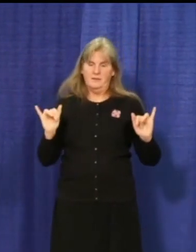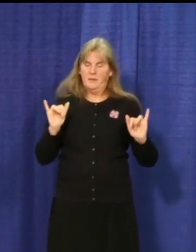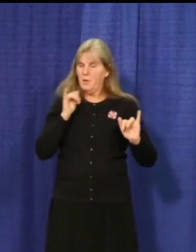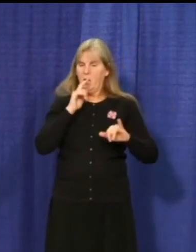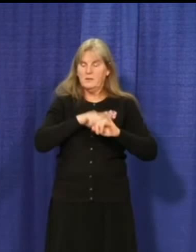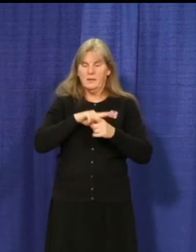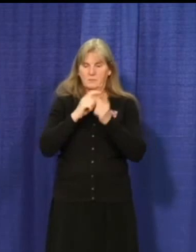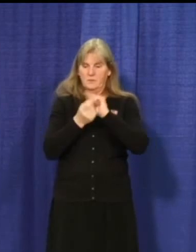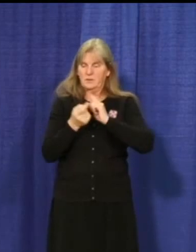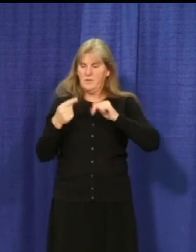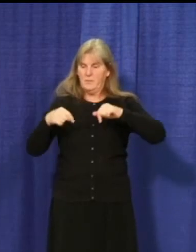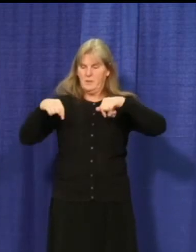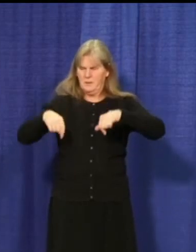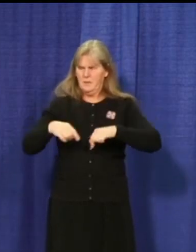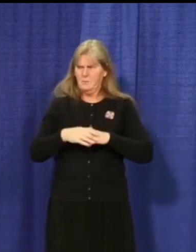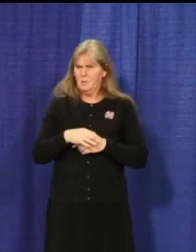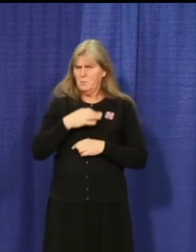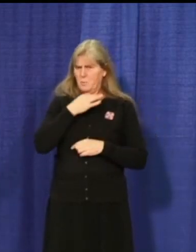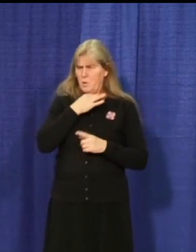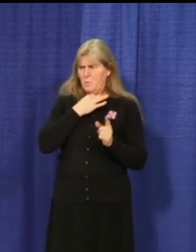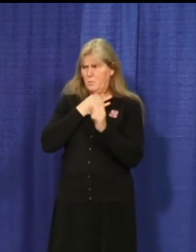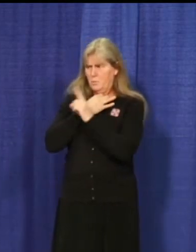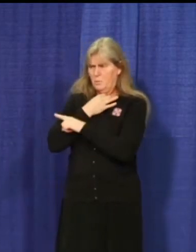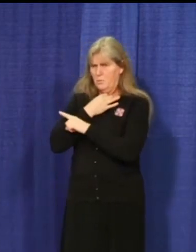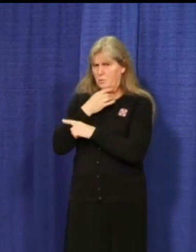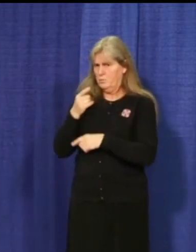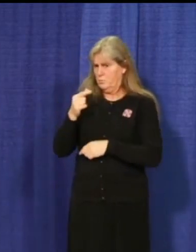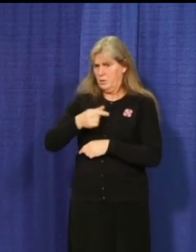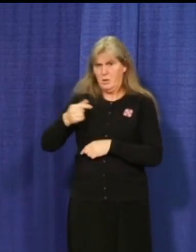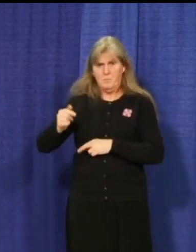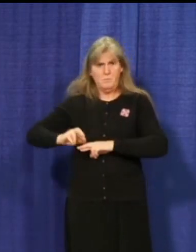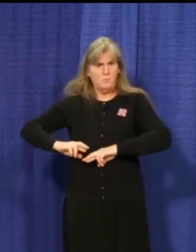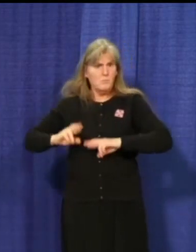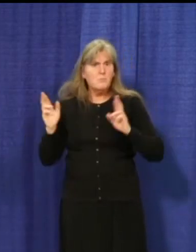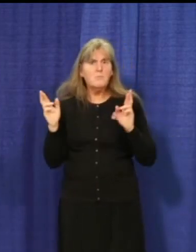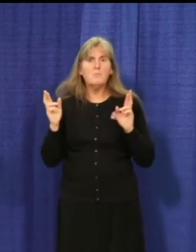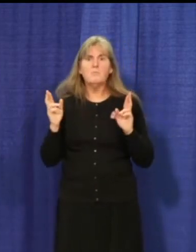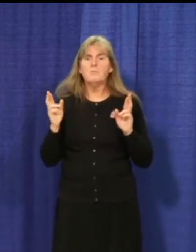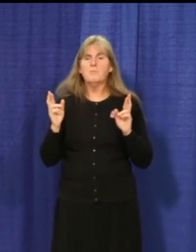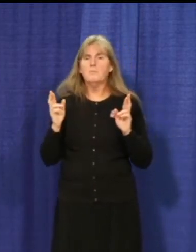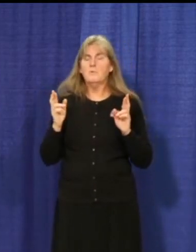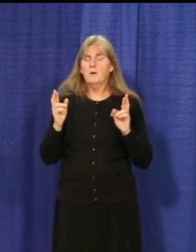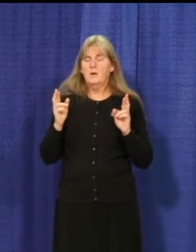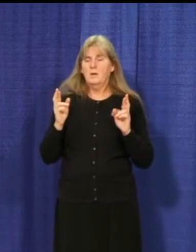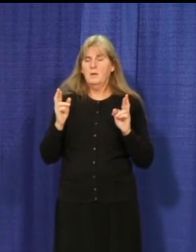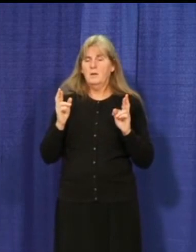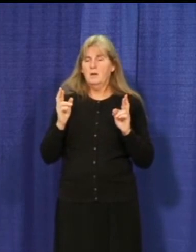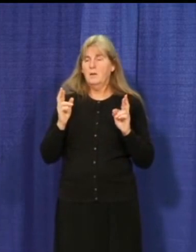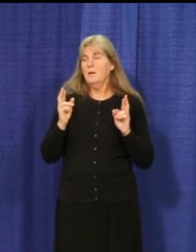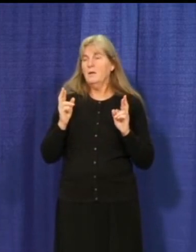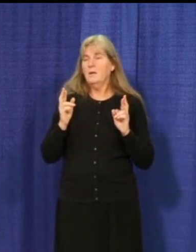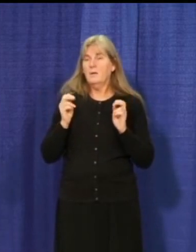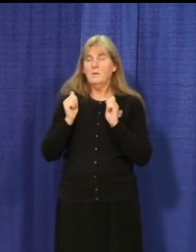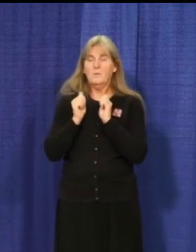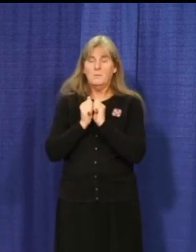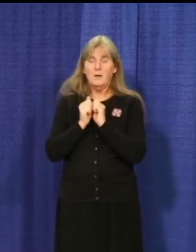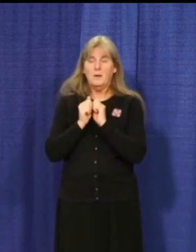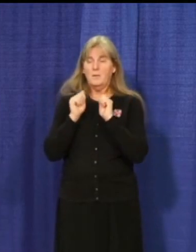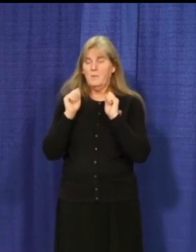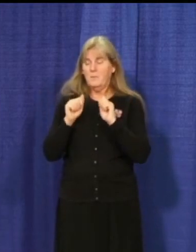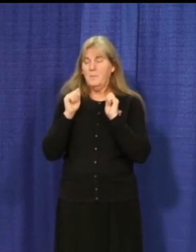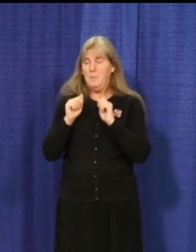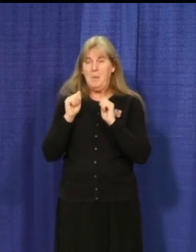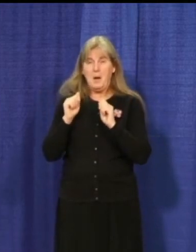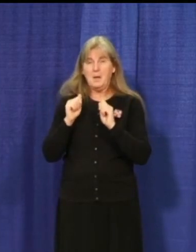I'm curious if Premier thinks that the government is kind of prepared for, I guess, the headaches of dealing with a different time system